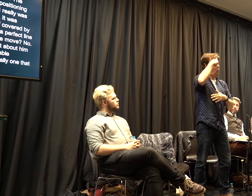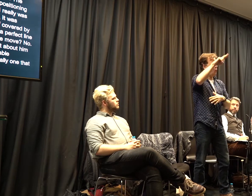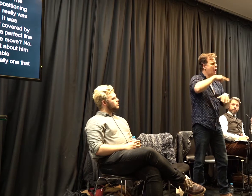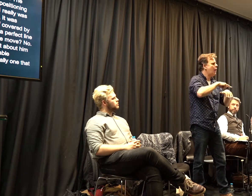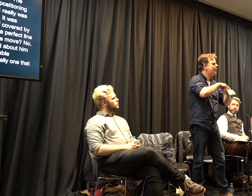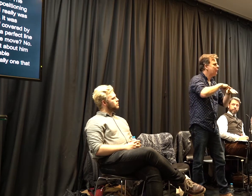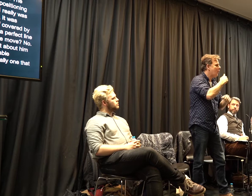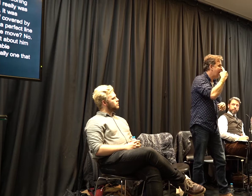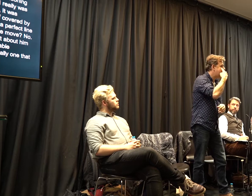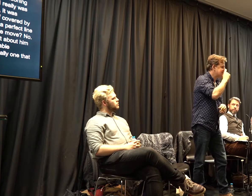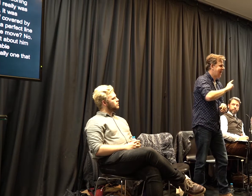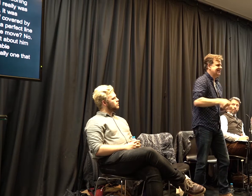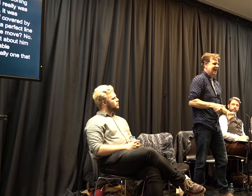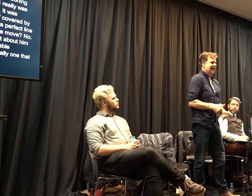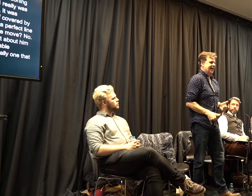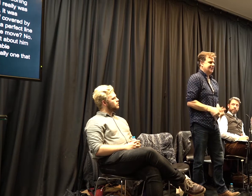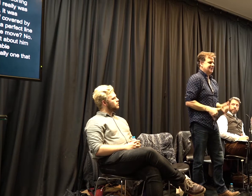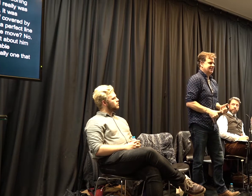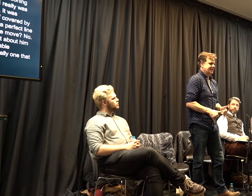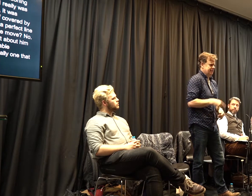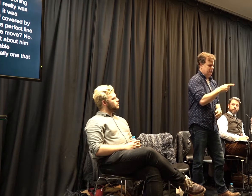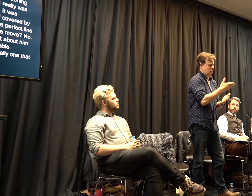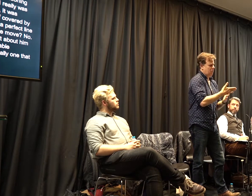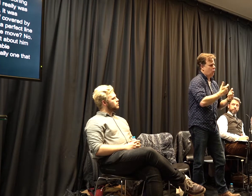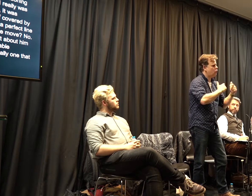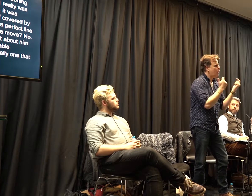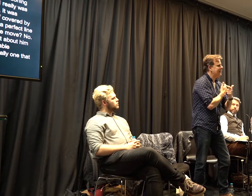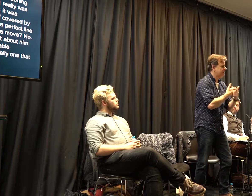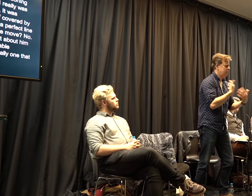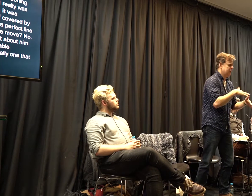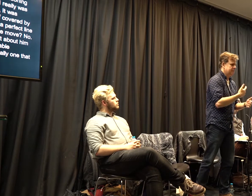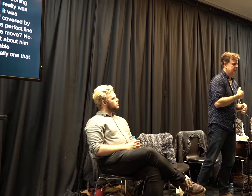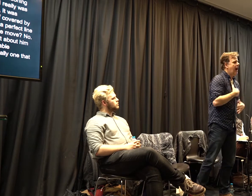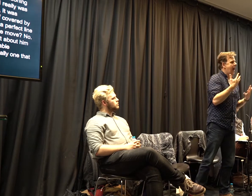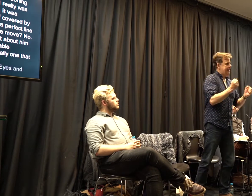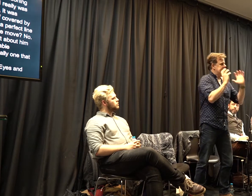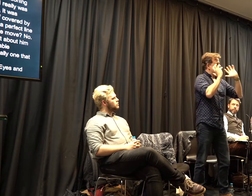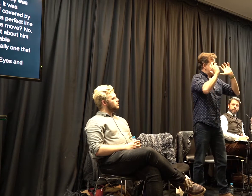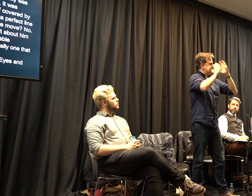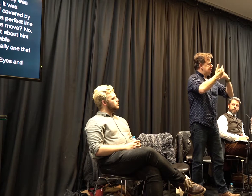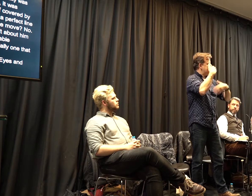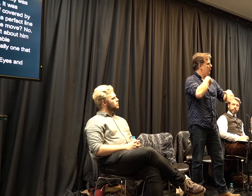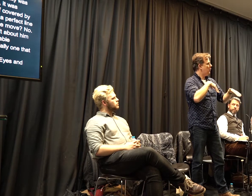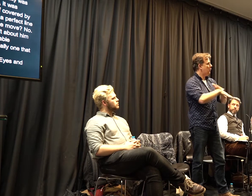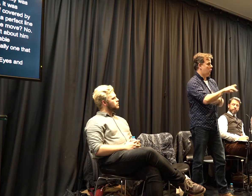At the Soho Playhouse, I went to see Blue Eyes and Heels. It's a